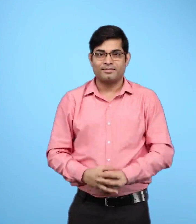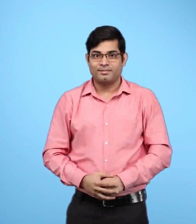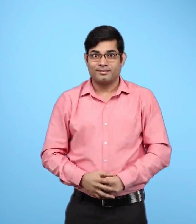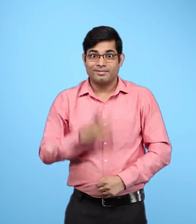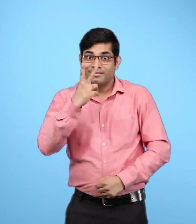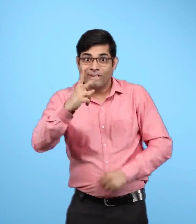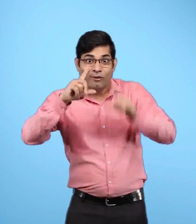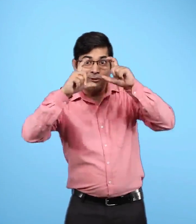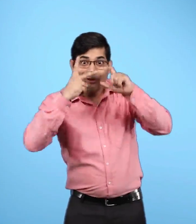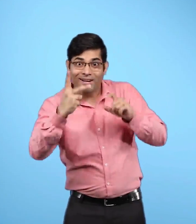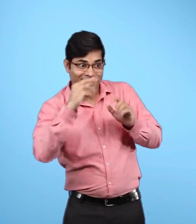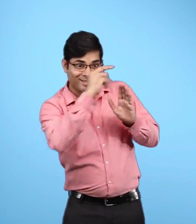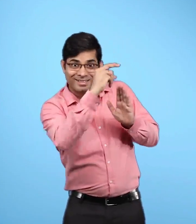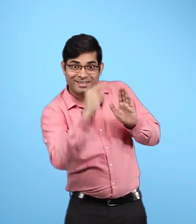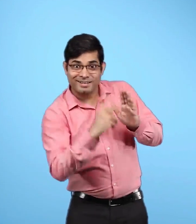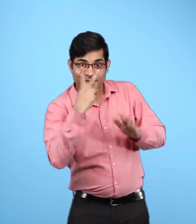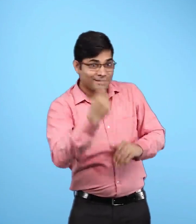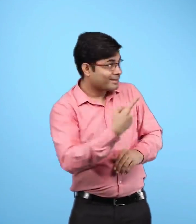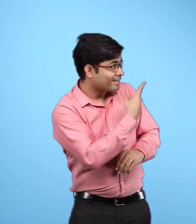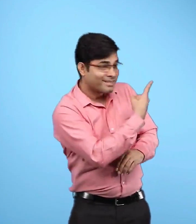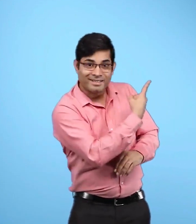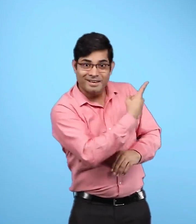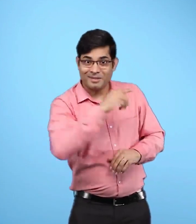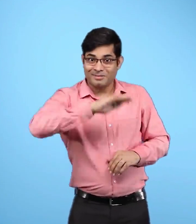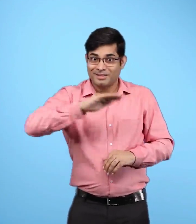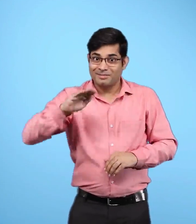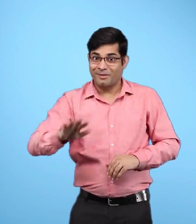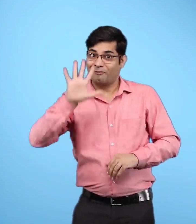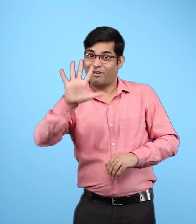The picture on the right side shows faces of 5 children,